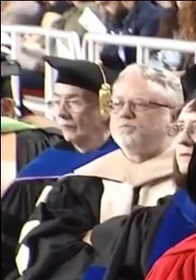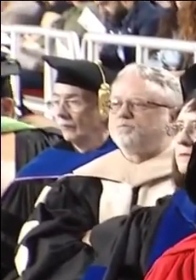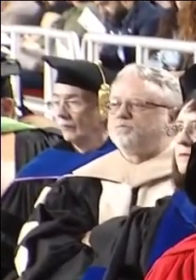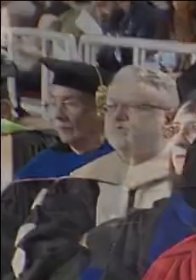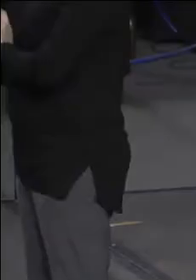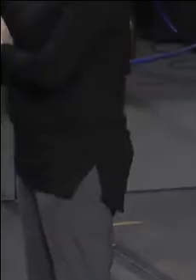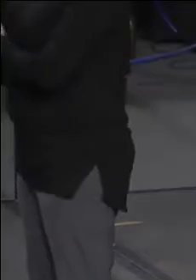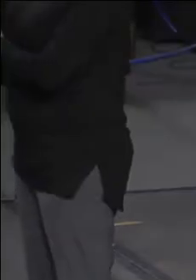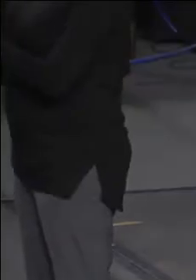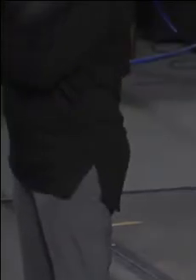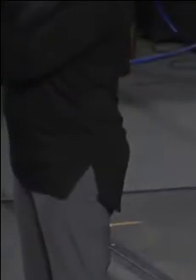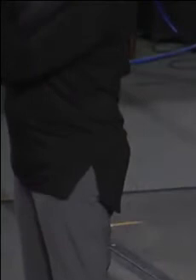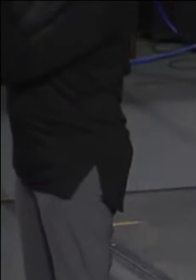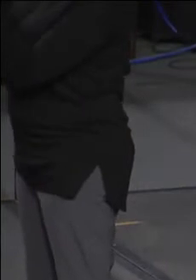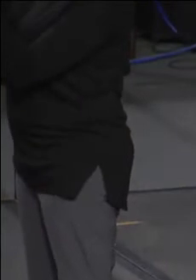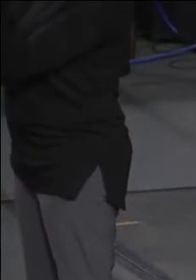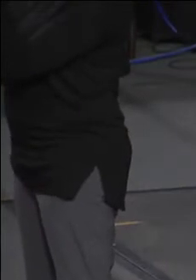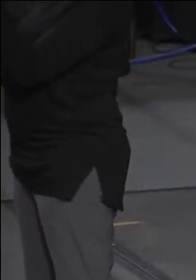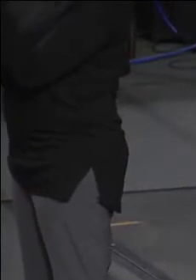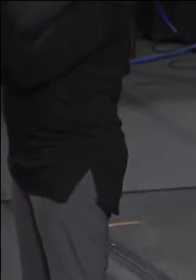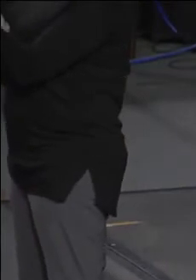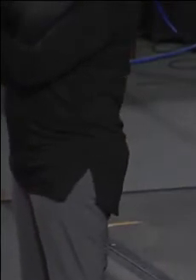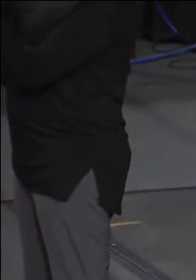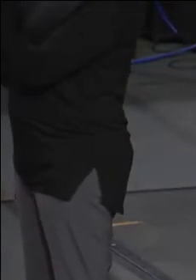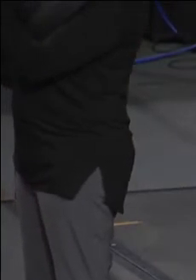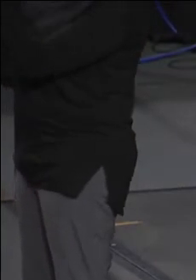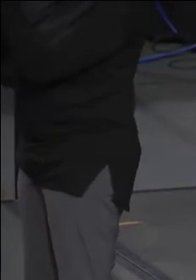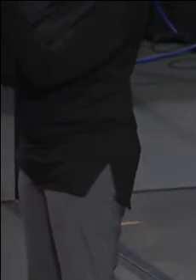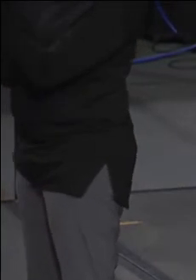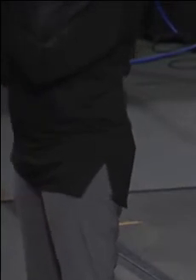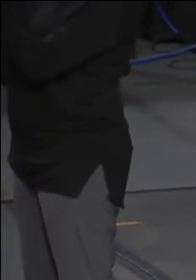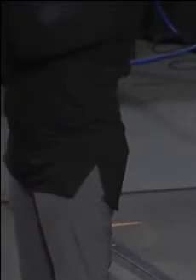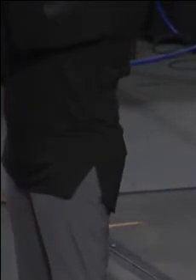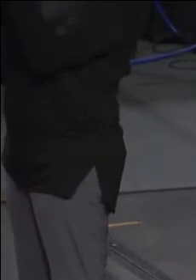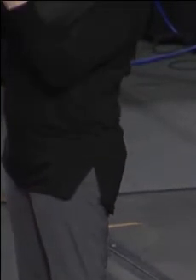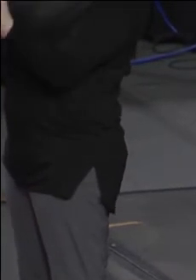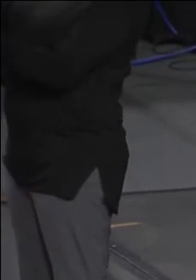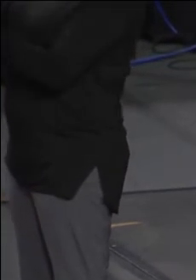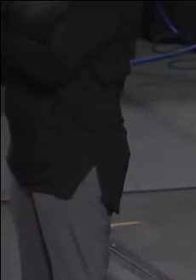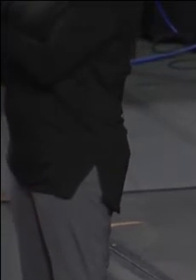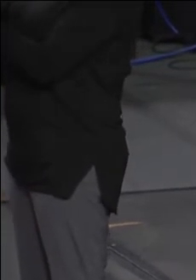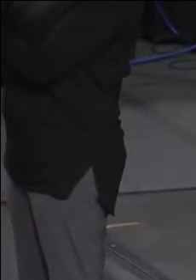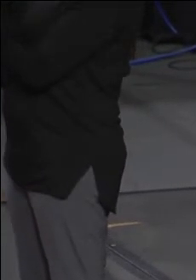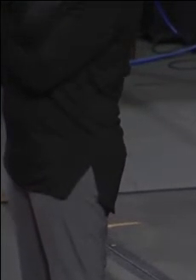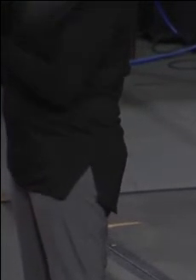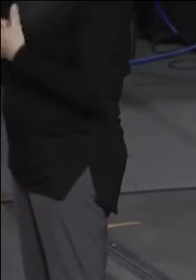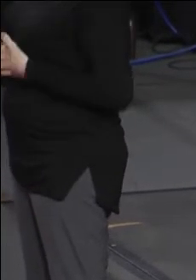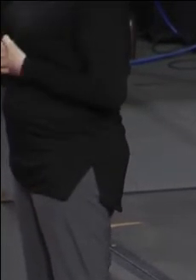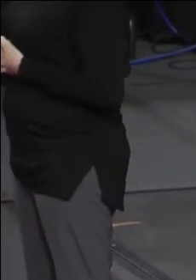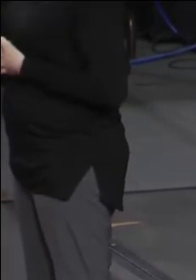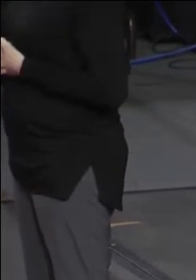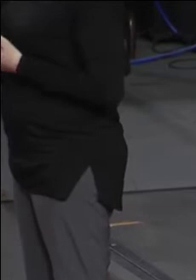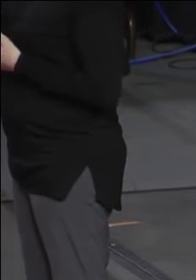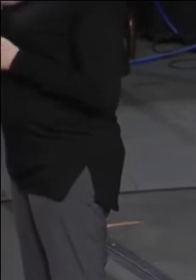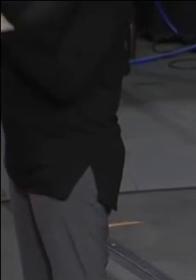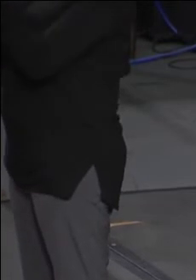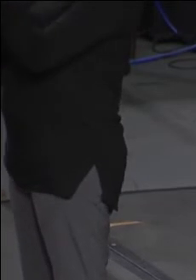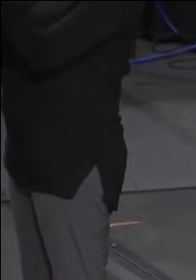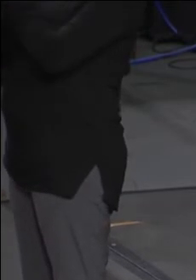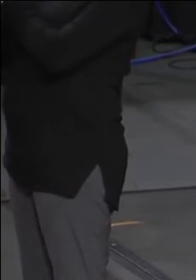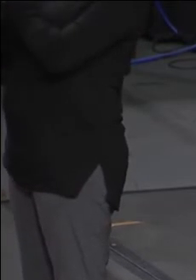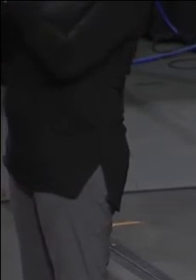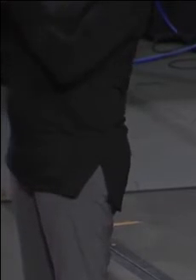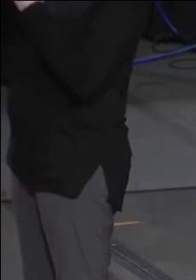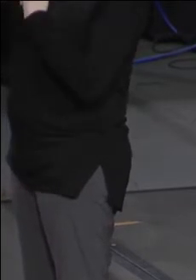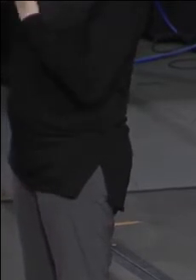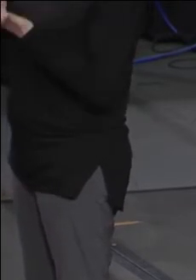like a roller coaster with highs and lows. Expect it, learn from it. One of my mentors who